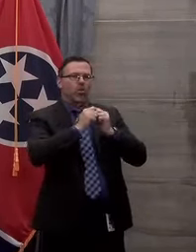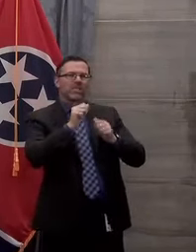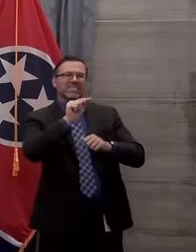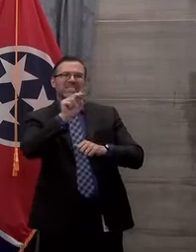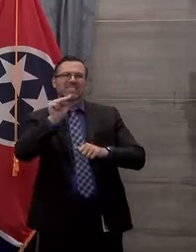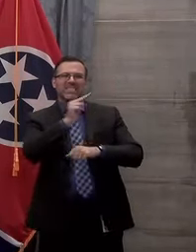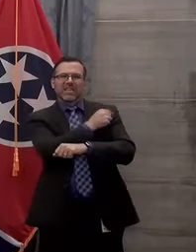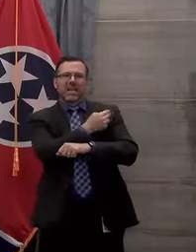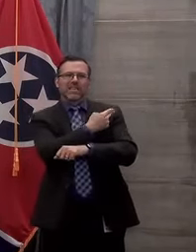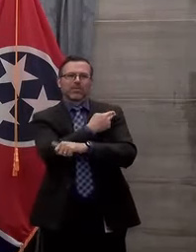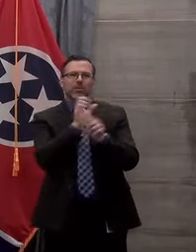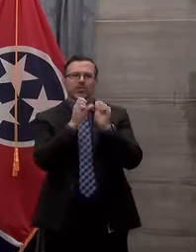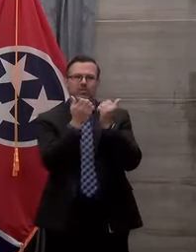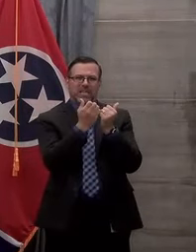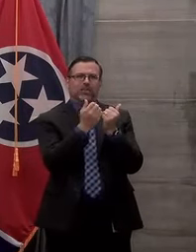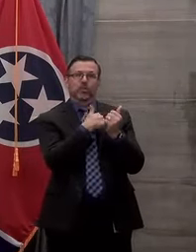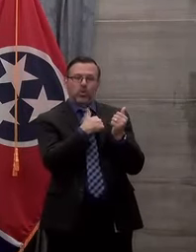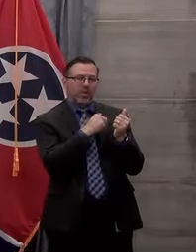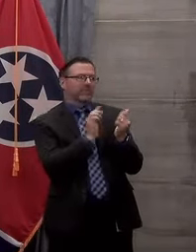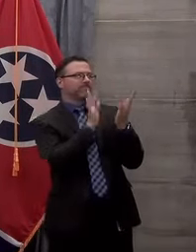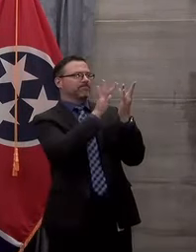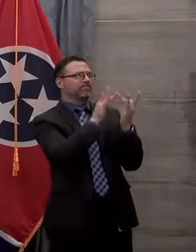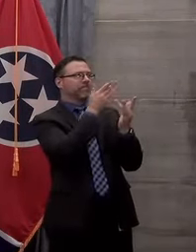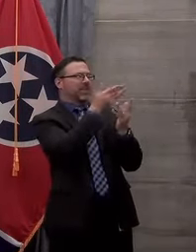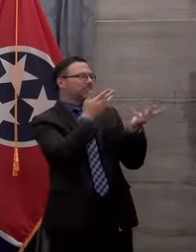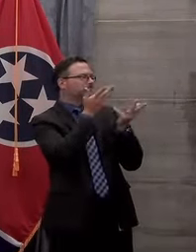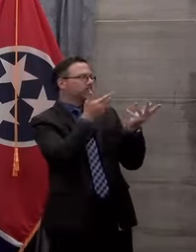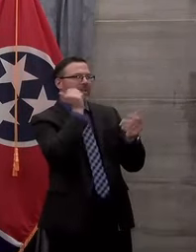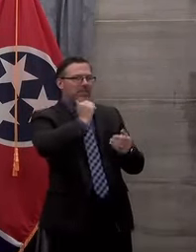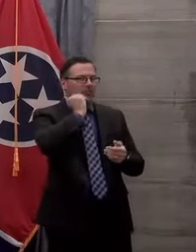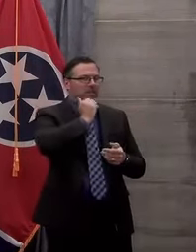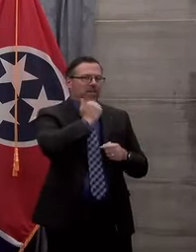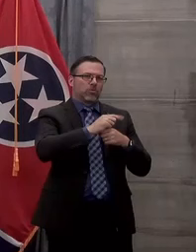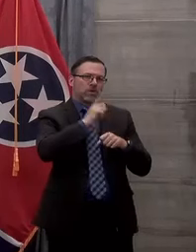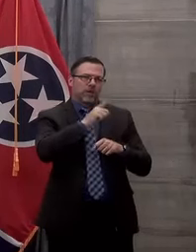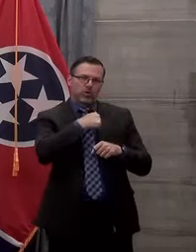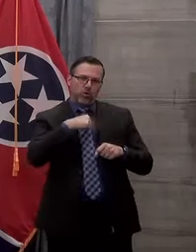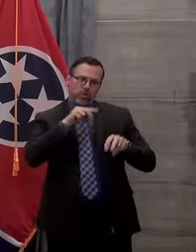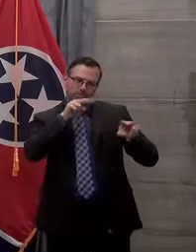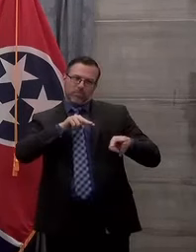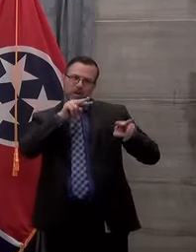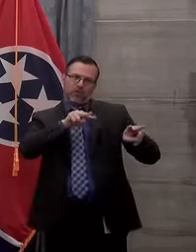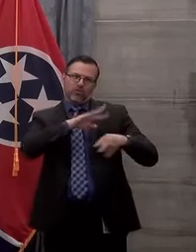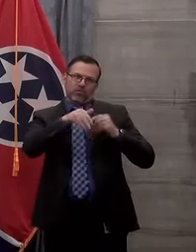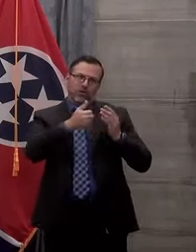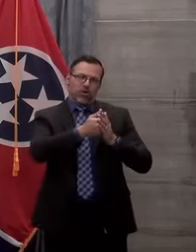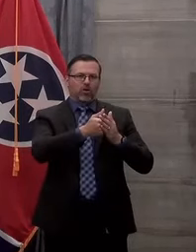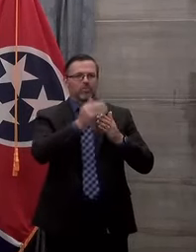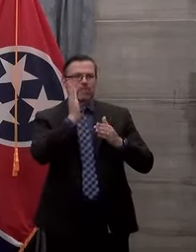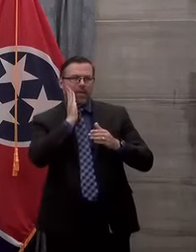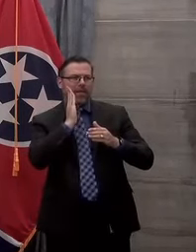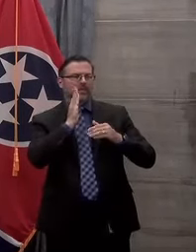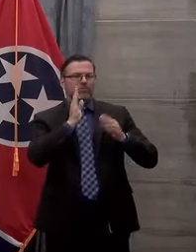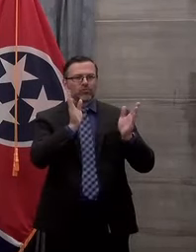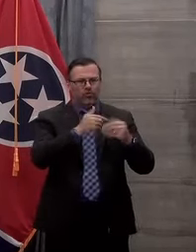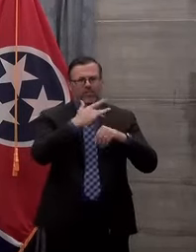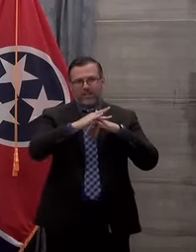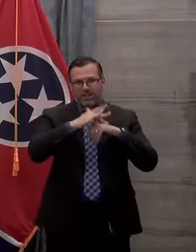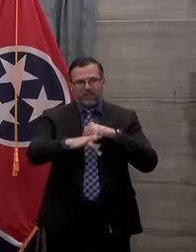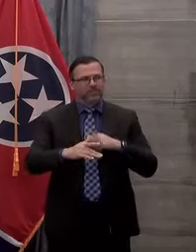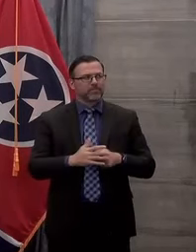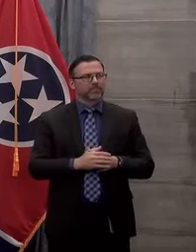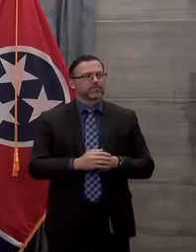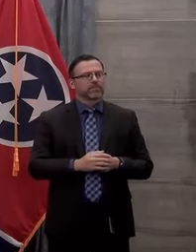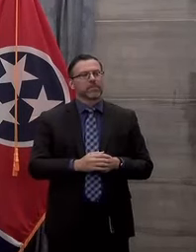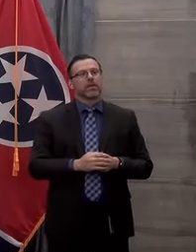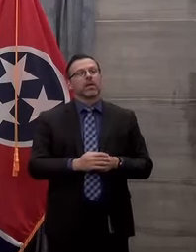our providers statewide just to make sure we have good eyes on what those resources are. As a reminder, just